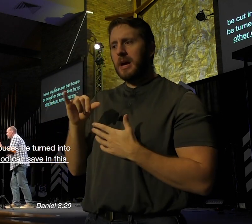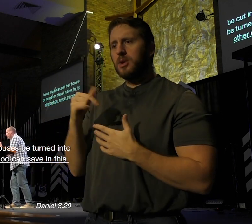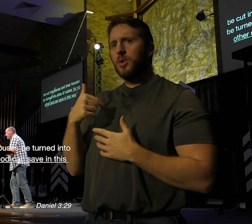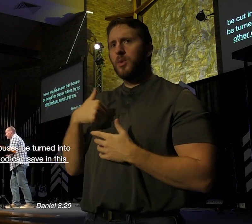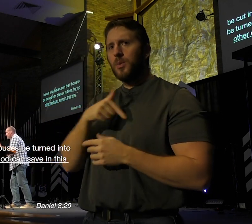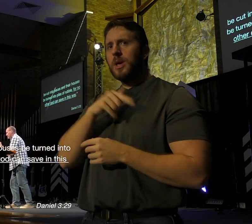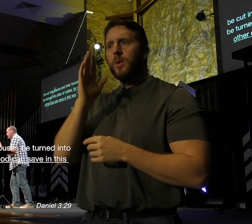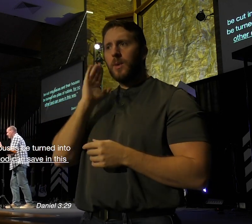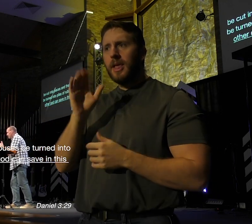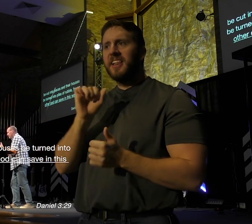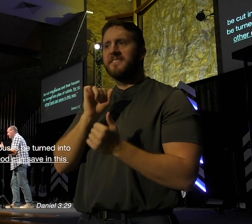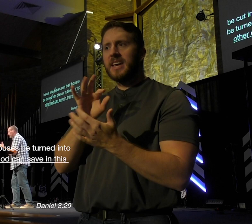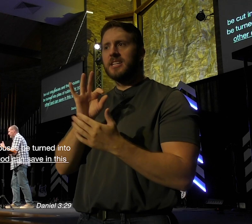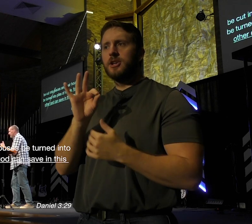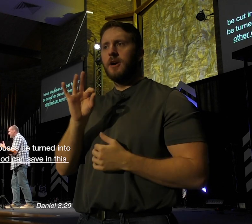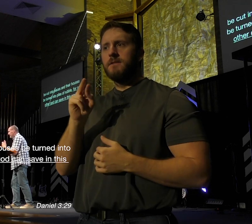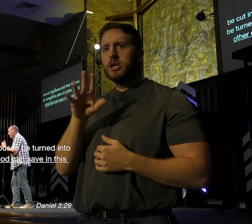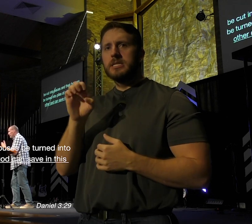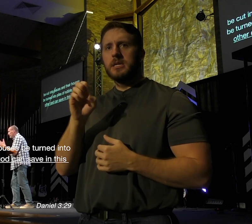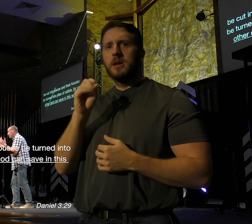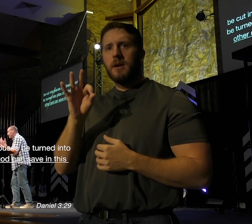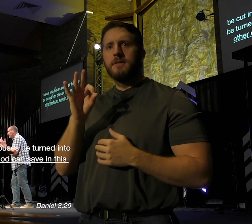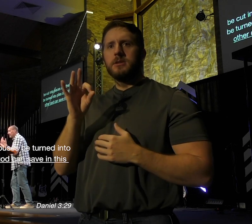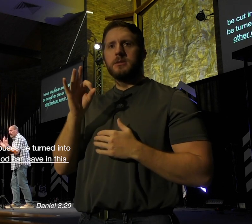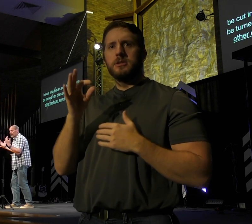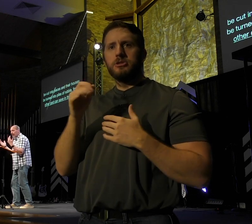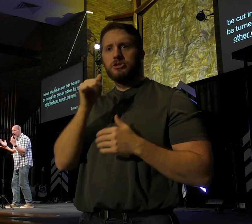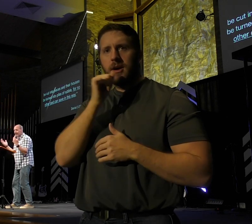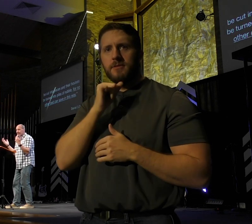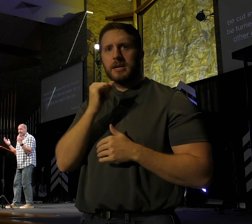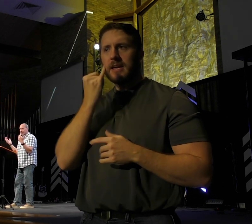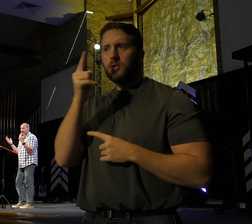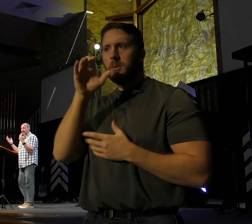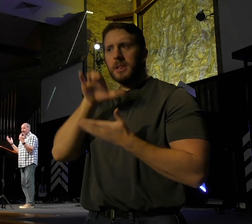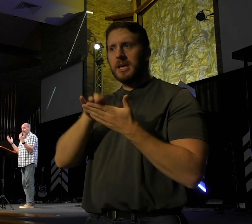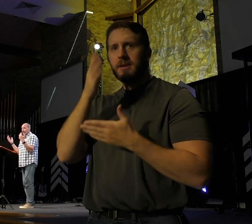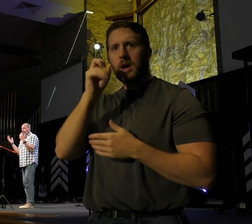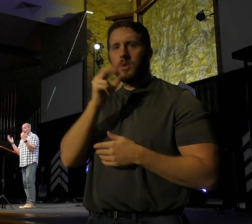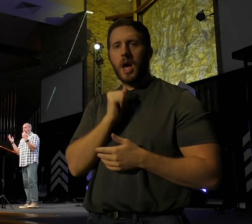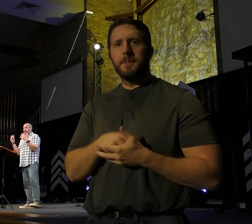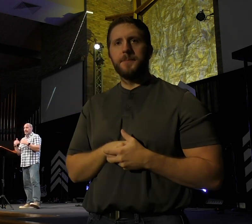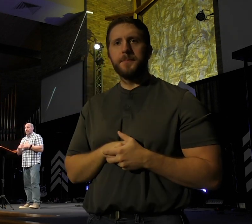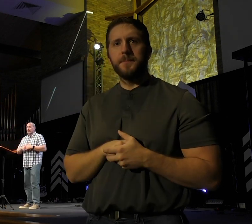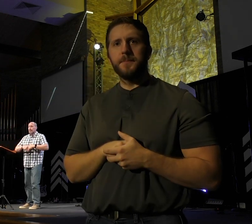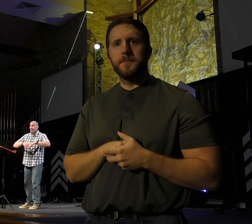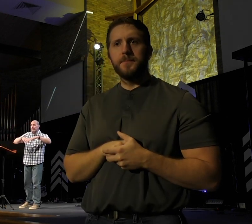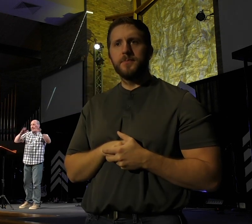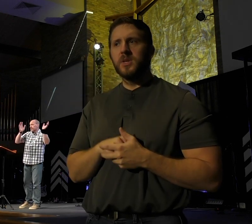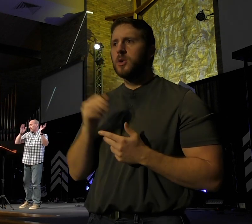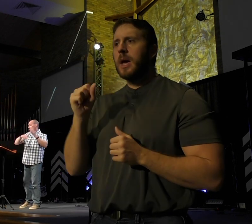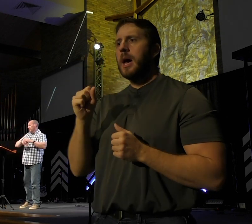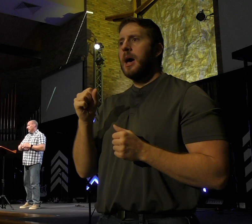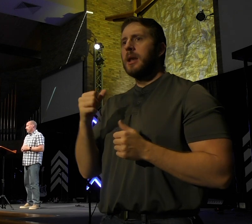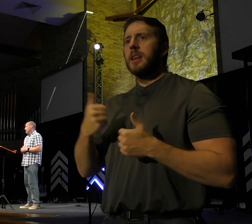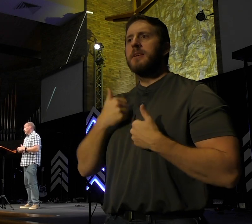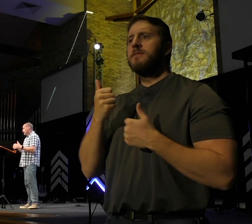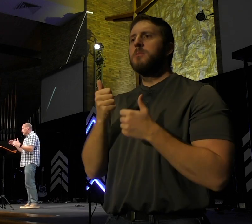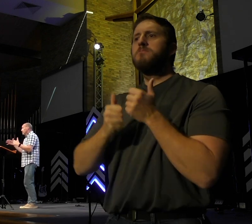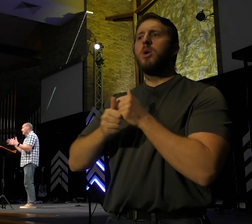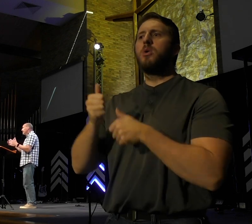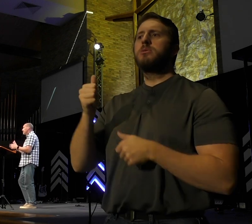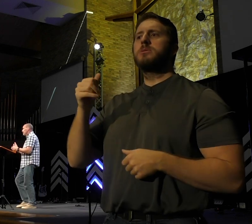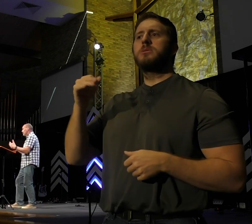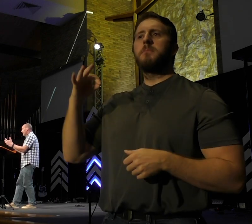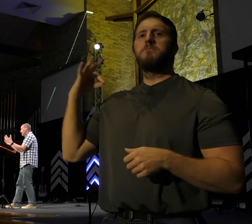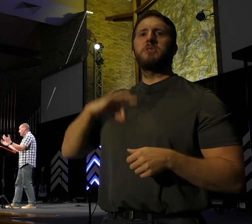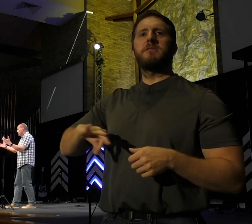to face furnaces of suffering, whether you believe in God or not? You might live the most privileged life and never suffer, but